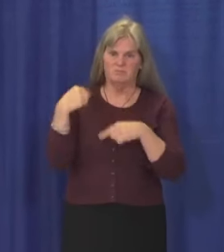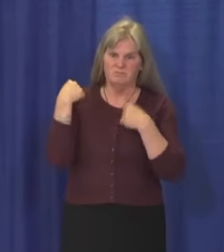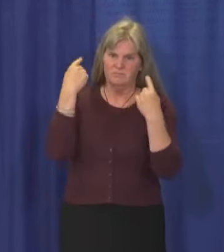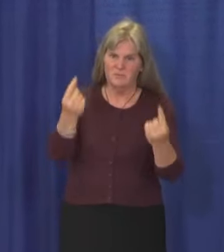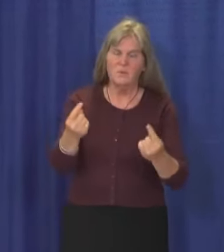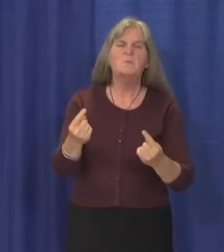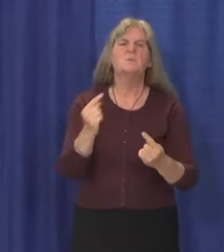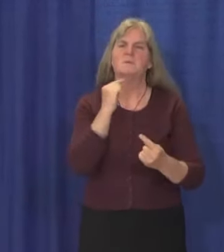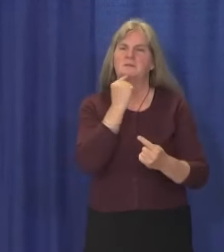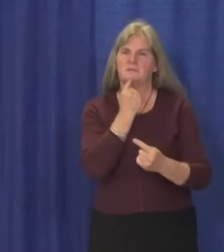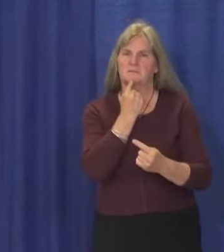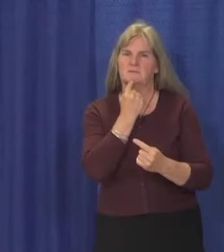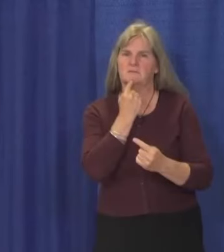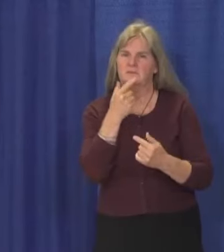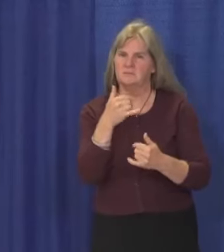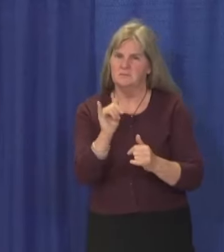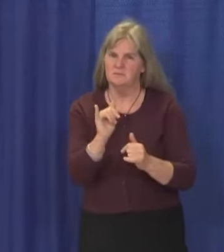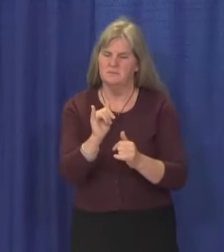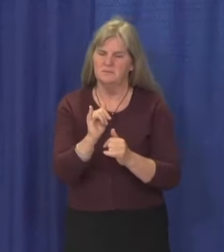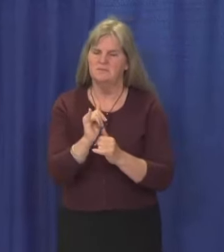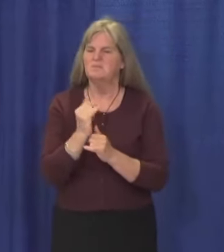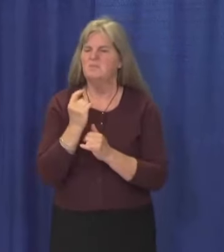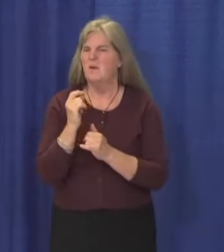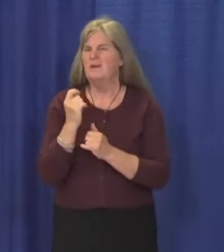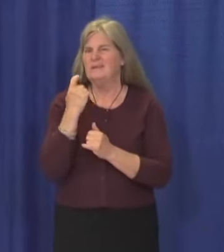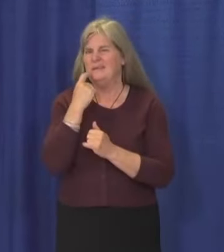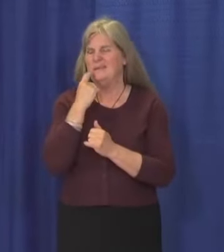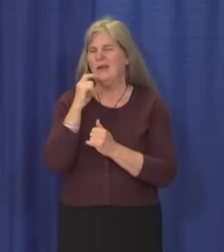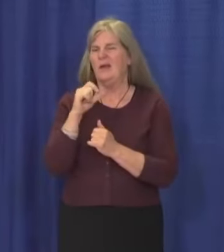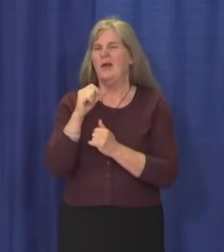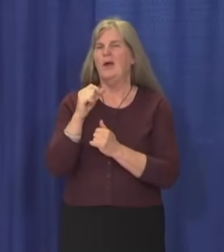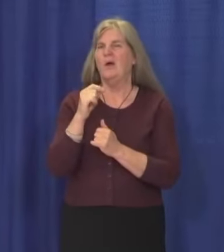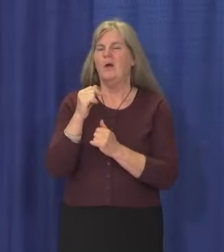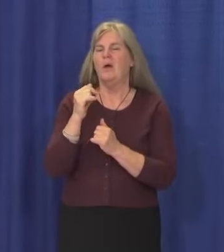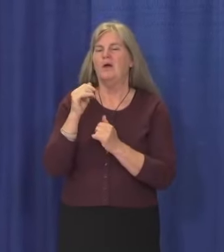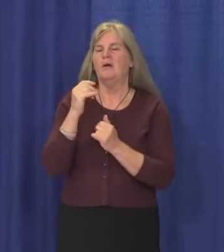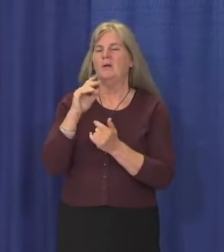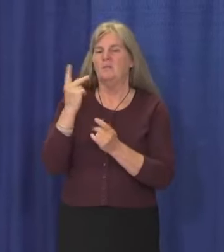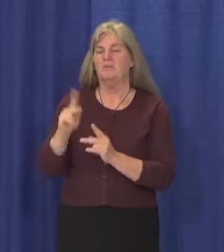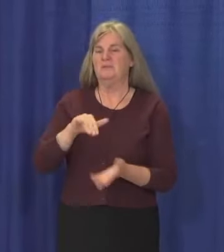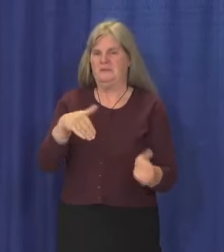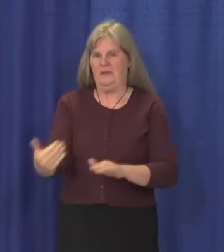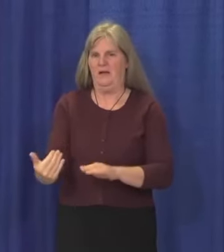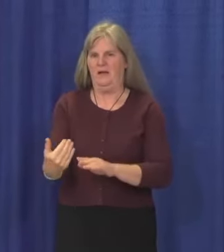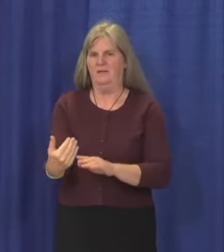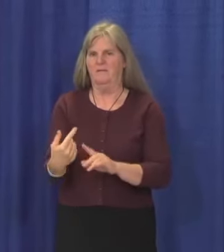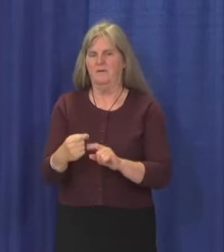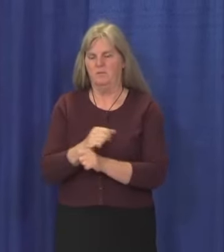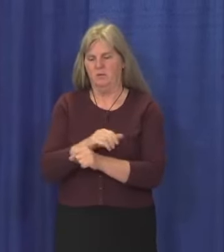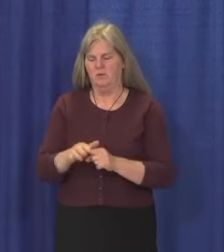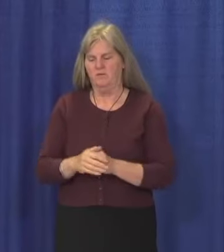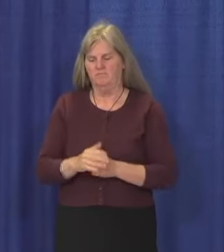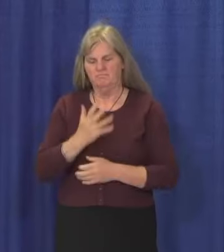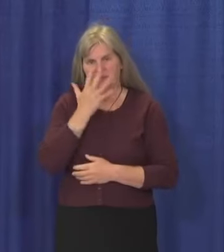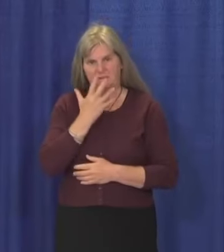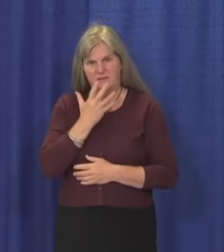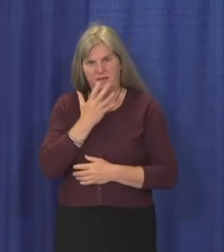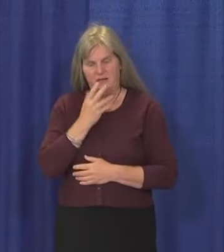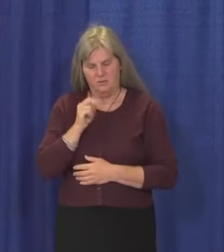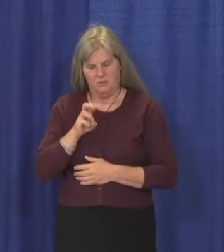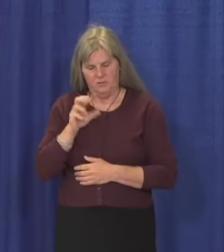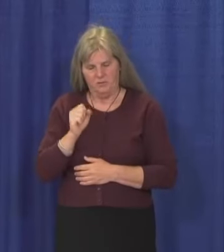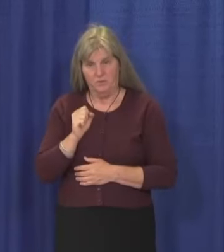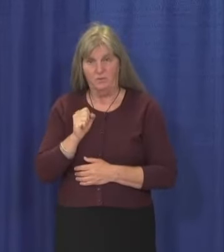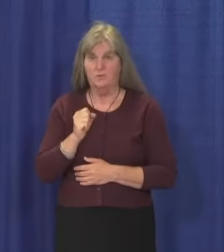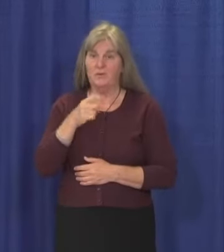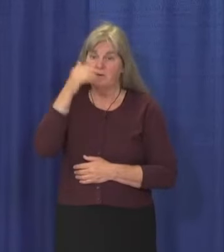be a serious situation. We lost another Yukoner to COVID-19 this week. This is incredibly sad news. And on behalf of the